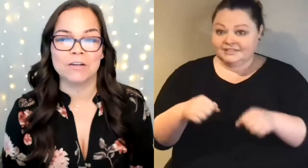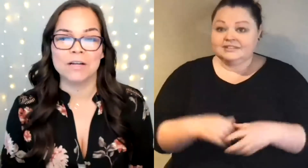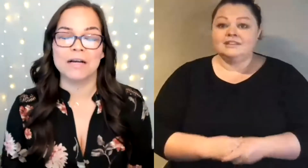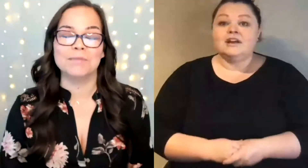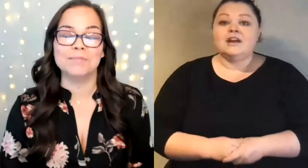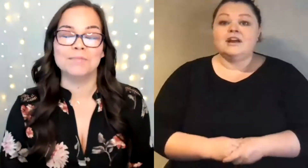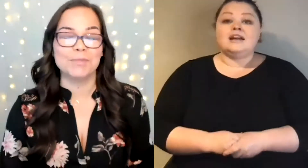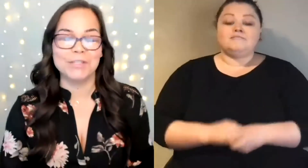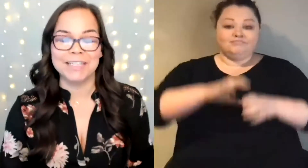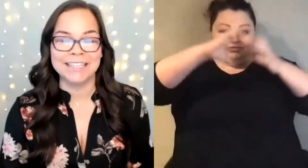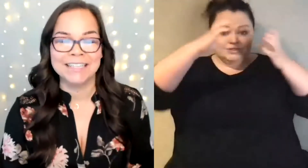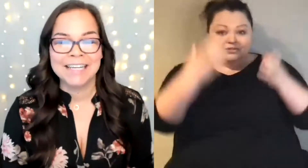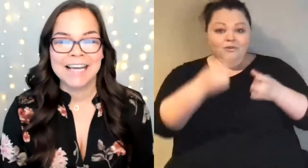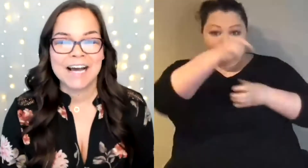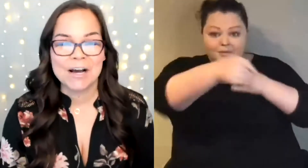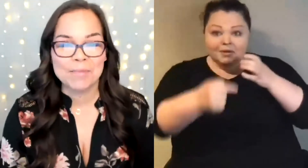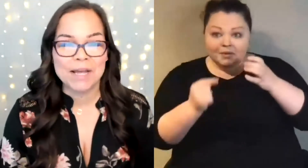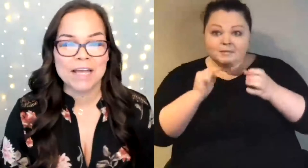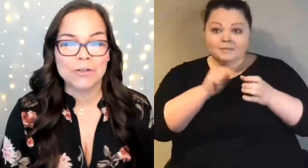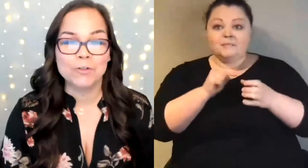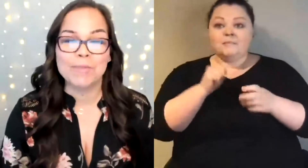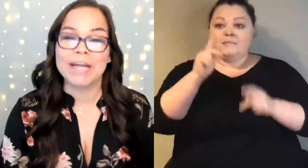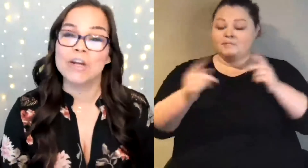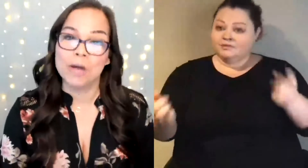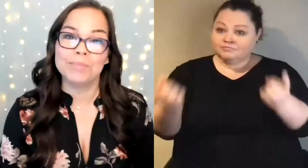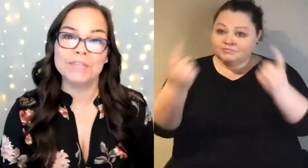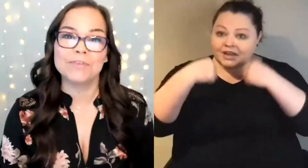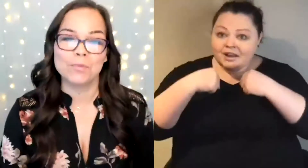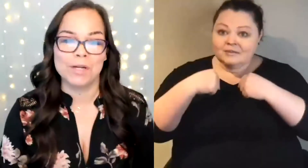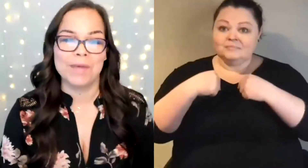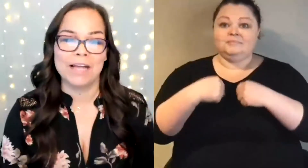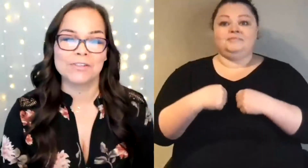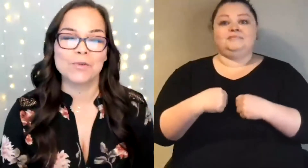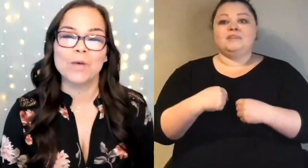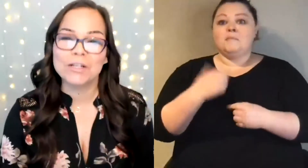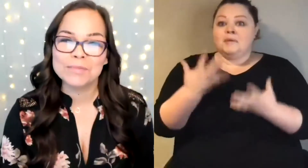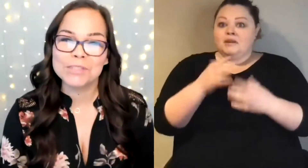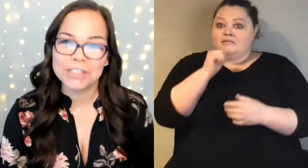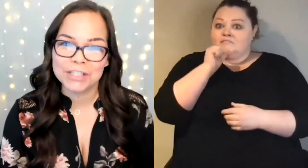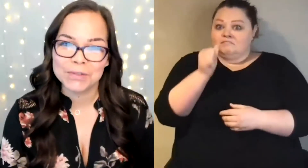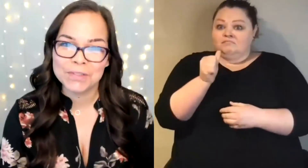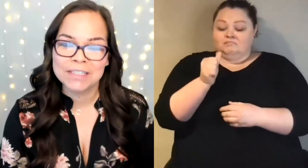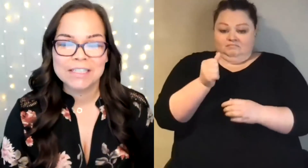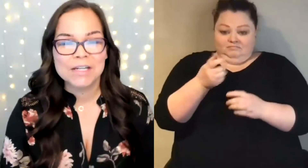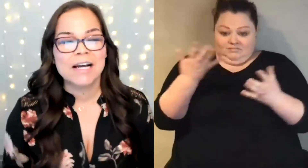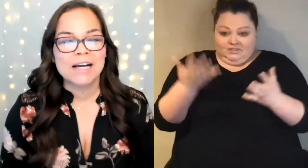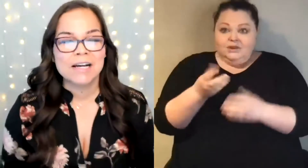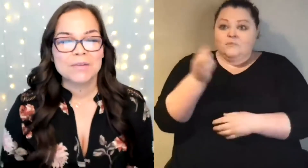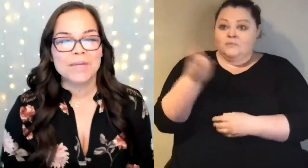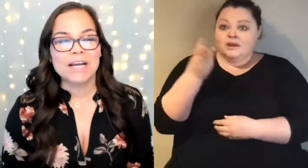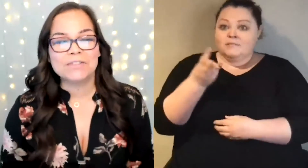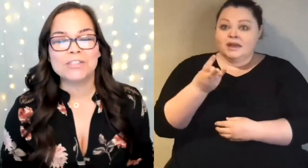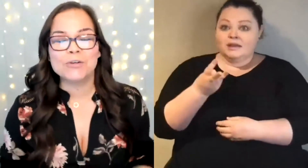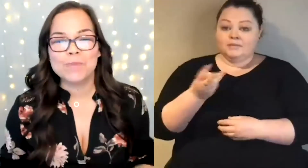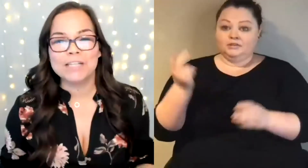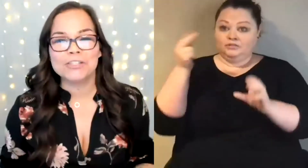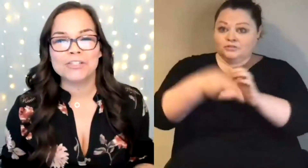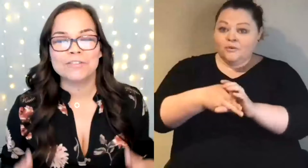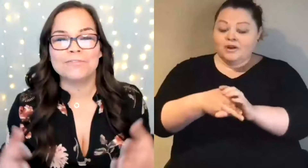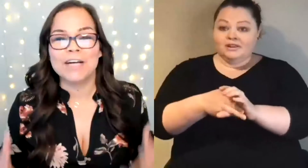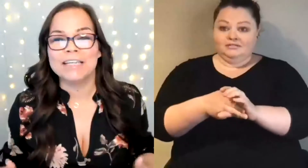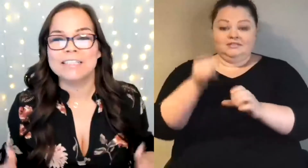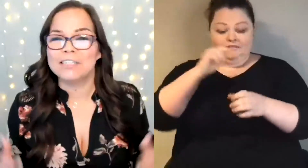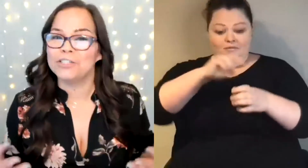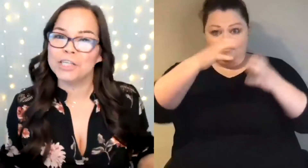Winnipeg community who may not be from Winnipeg. So welcome to you. We have so